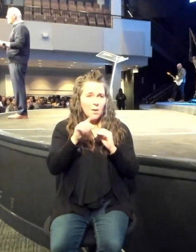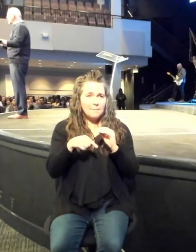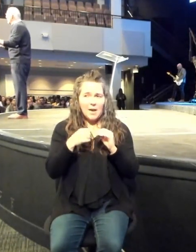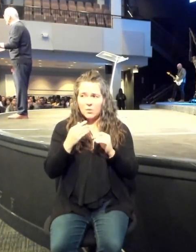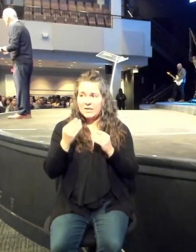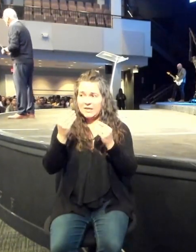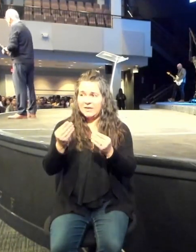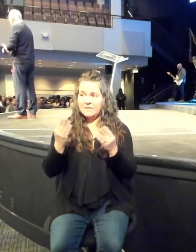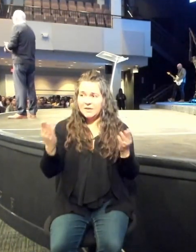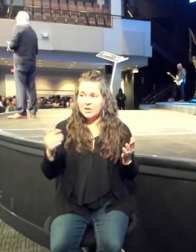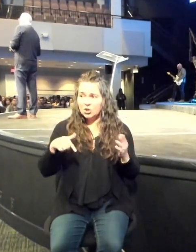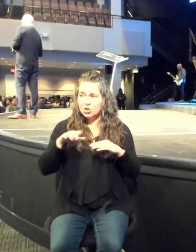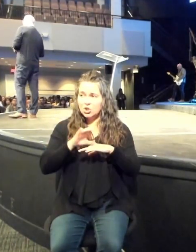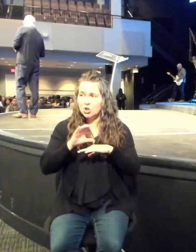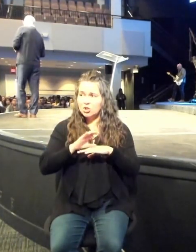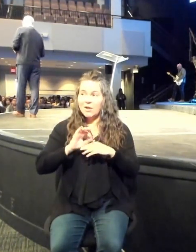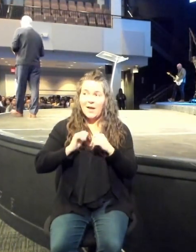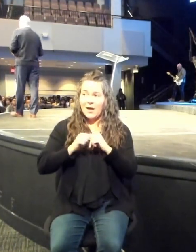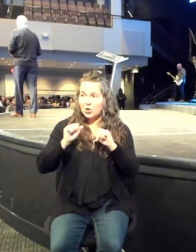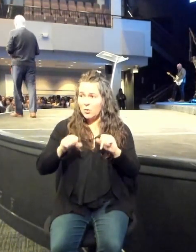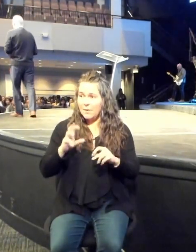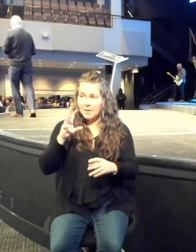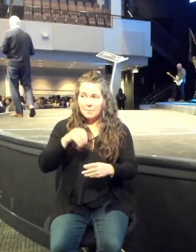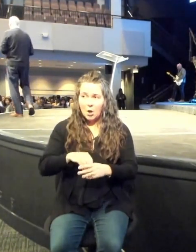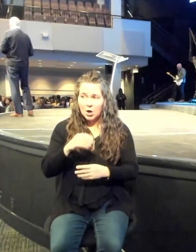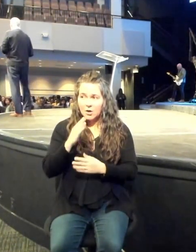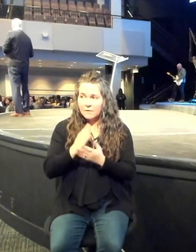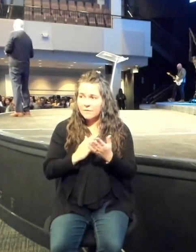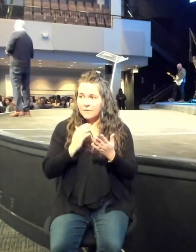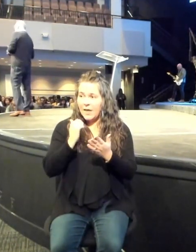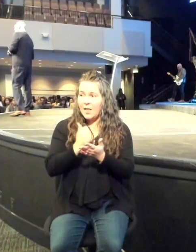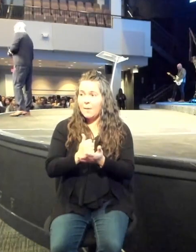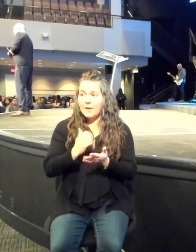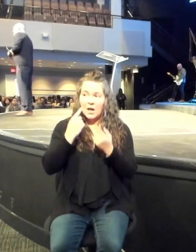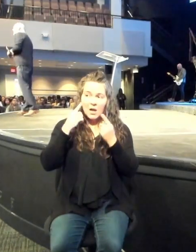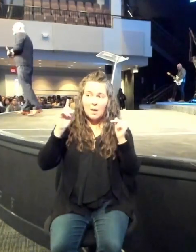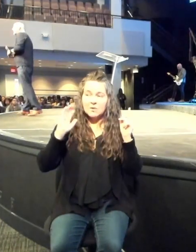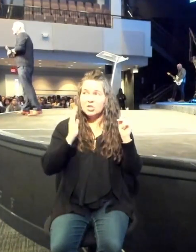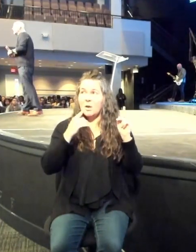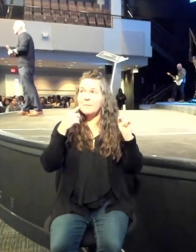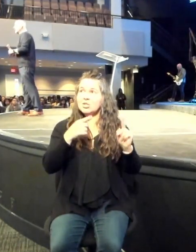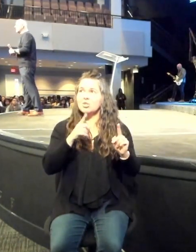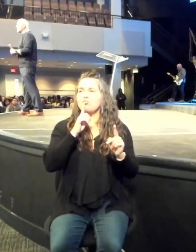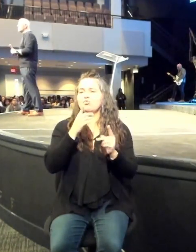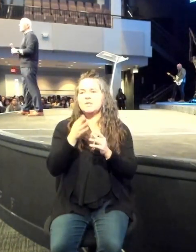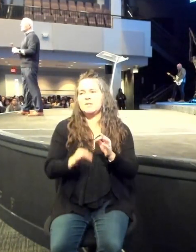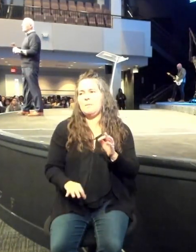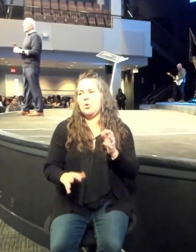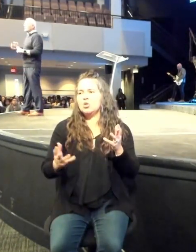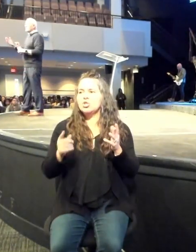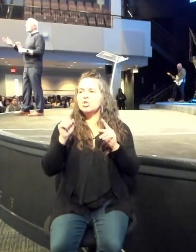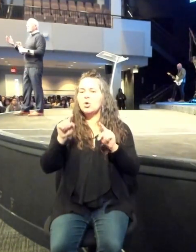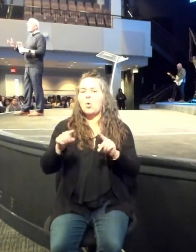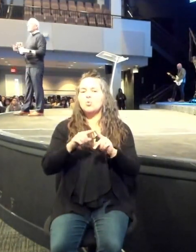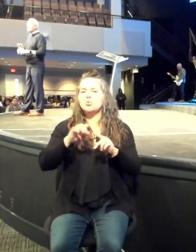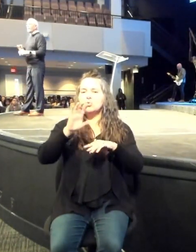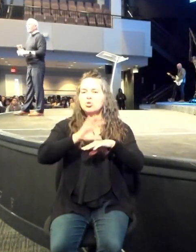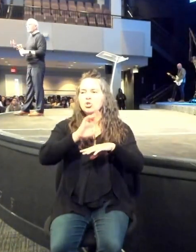church, how you can be a part of helping us accomplish the mission God's given us, really simple to do that. You can go to the church website at